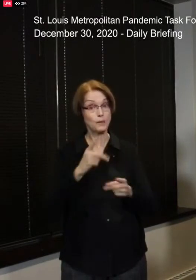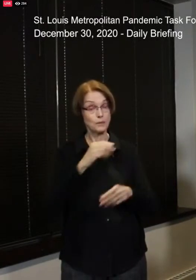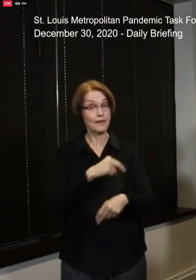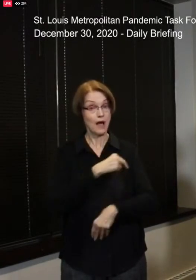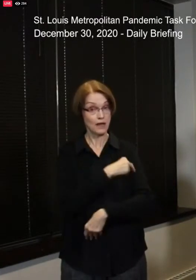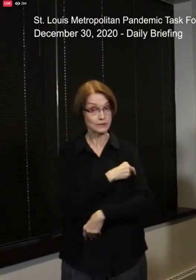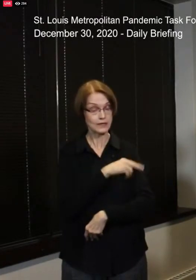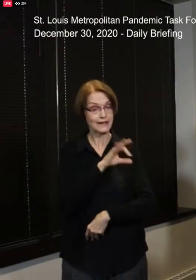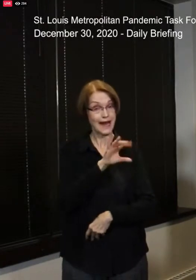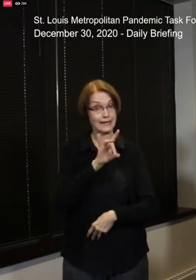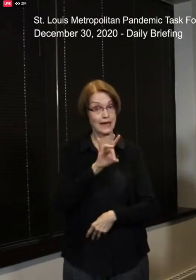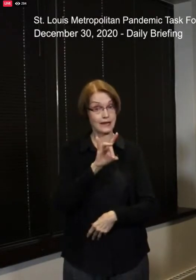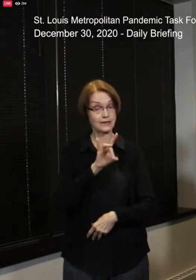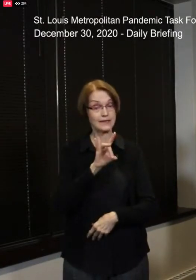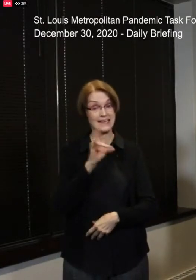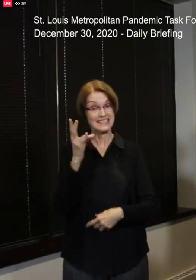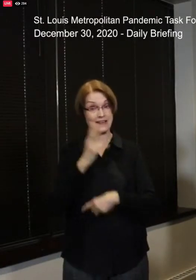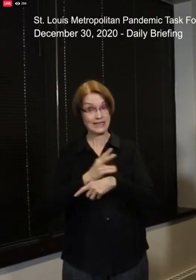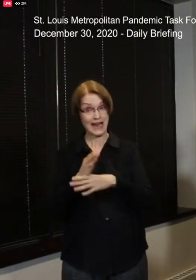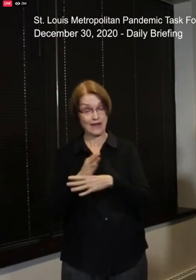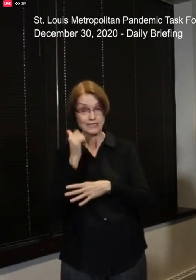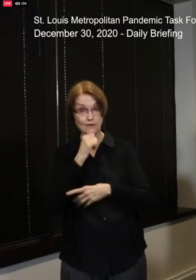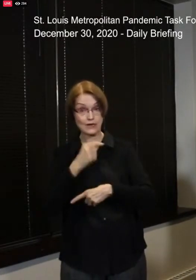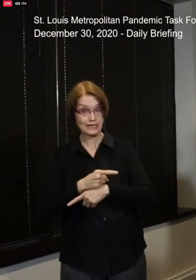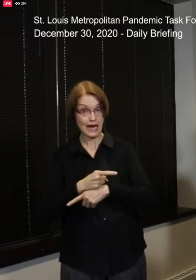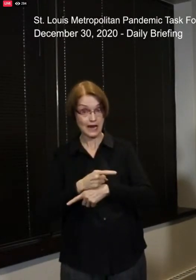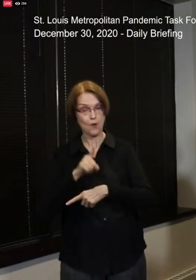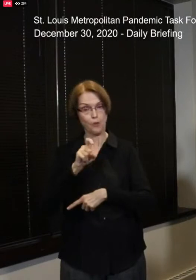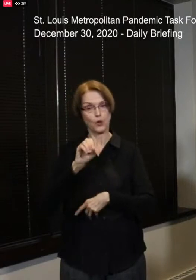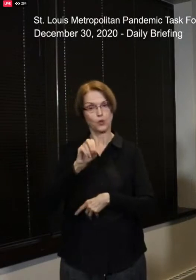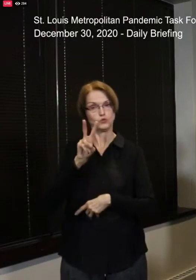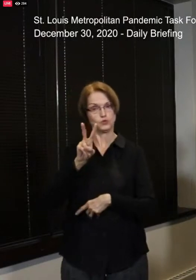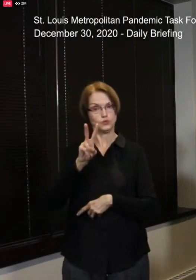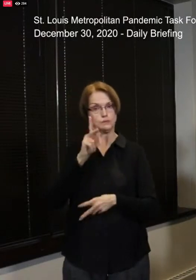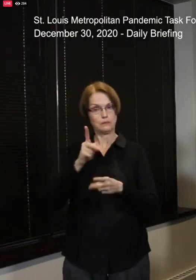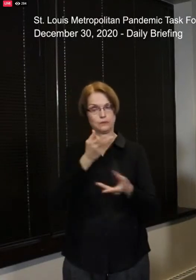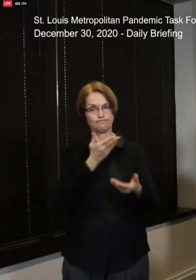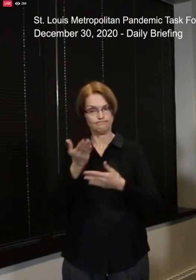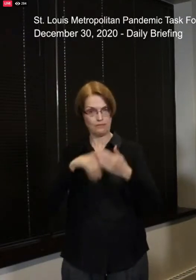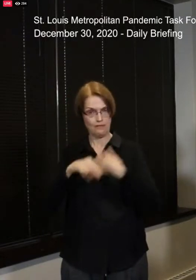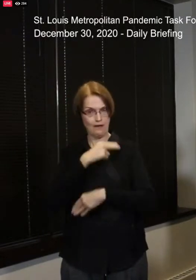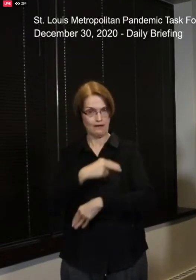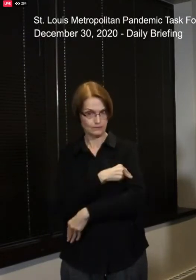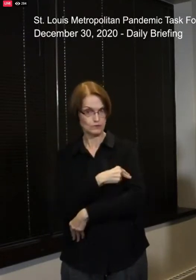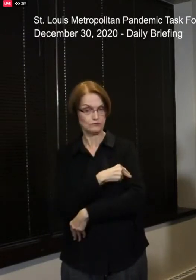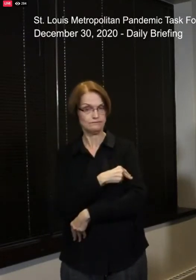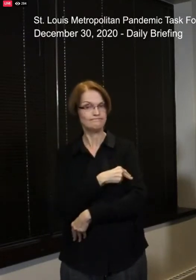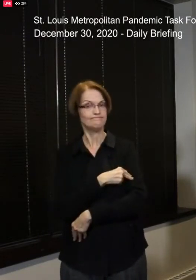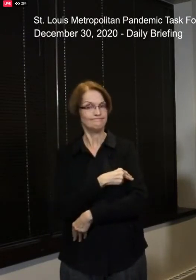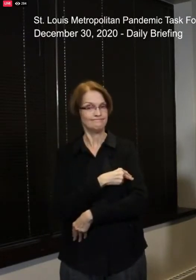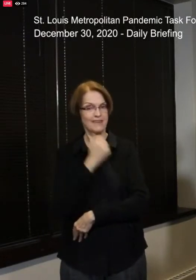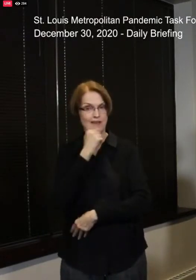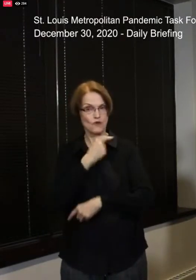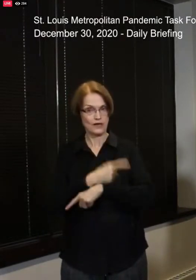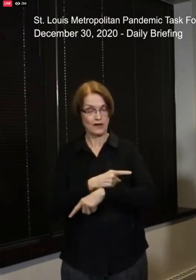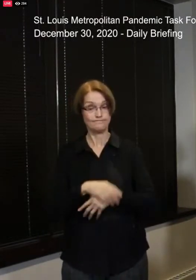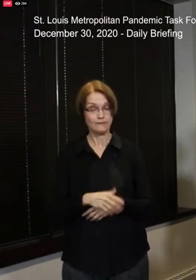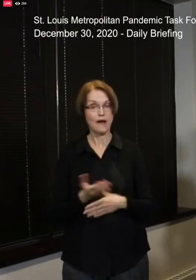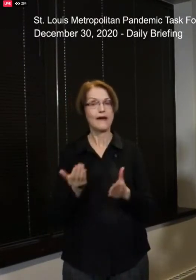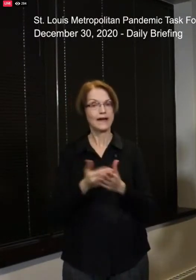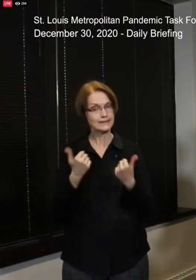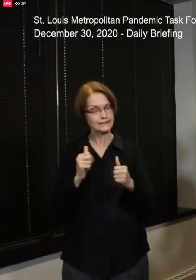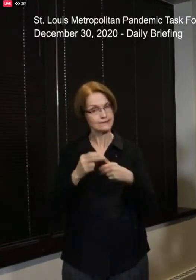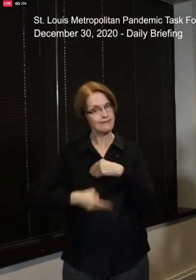that brings our rolling 7-day average up to 102 admissions per day. again, still at an extremely high